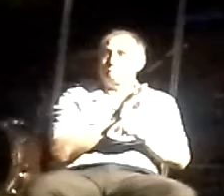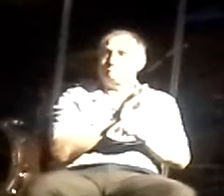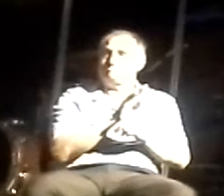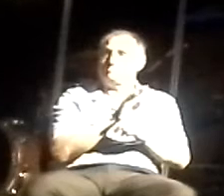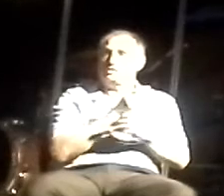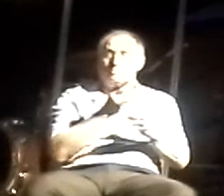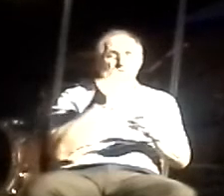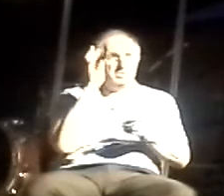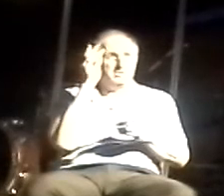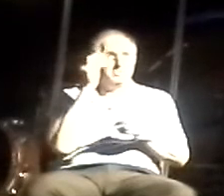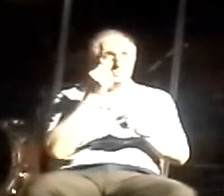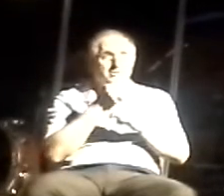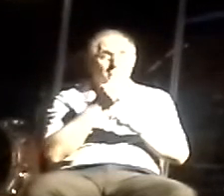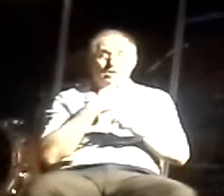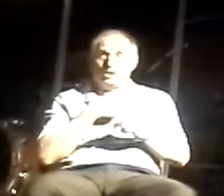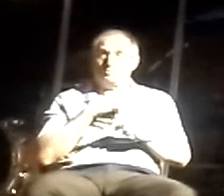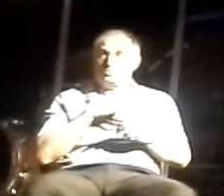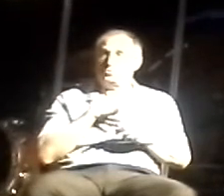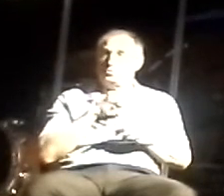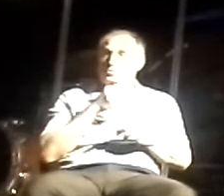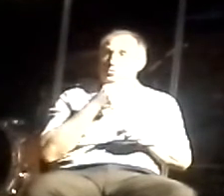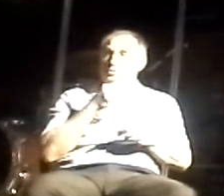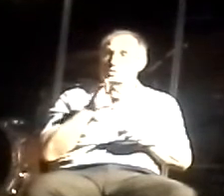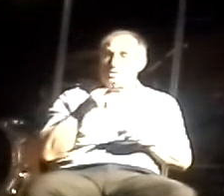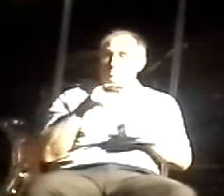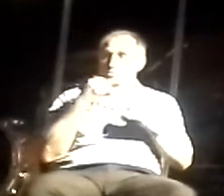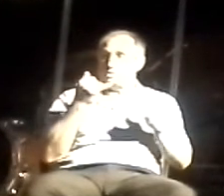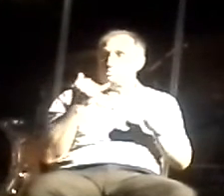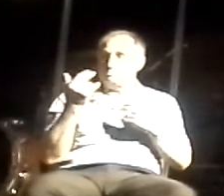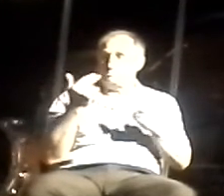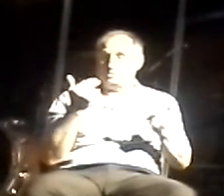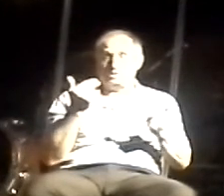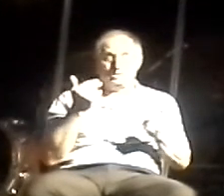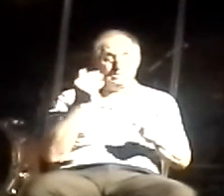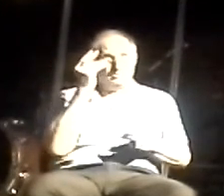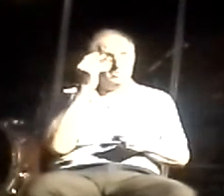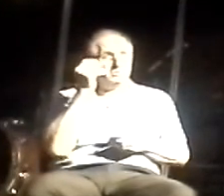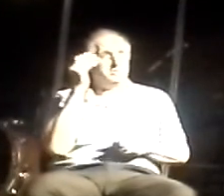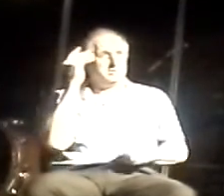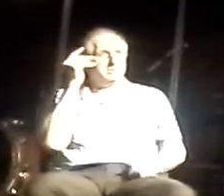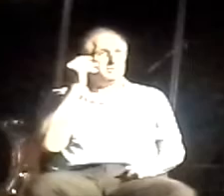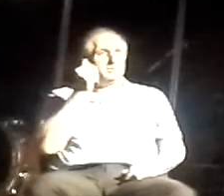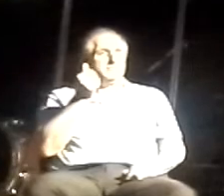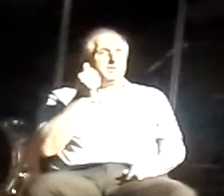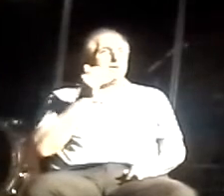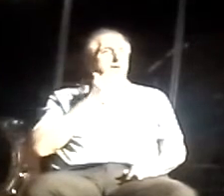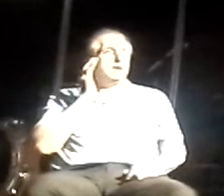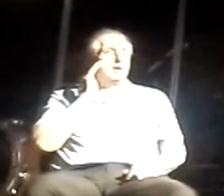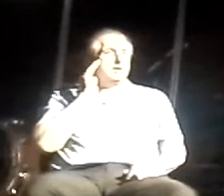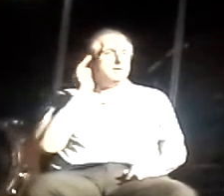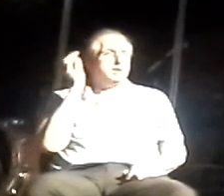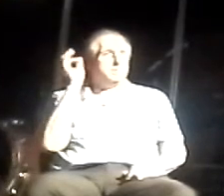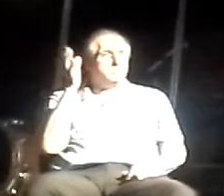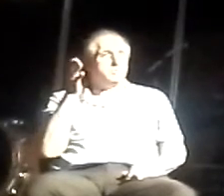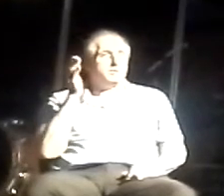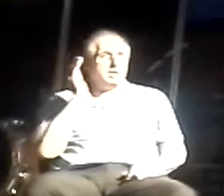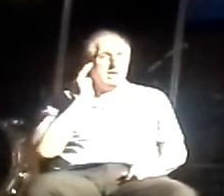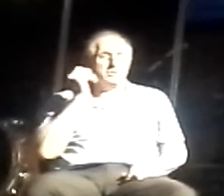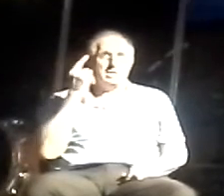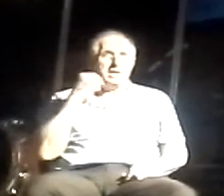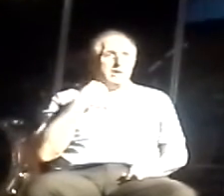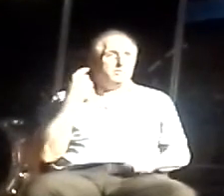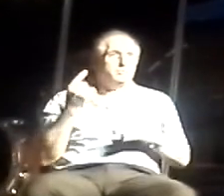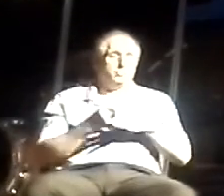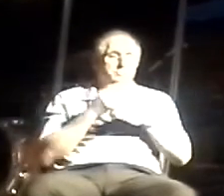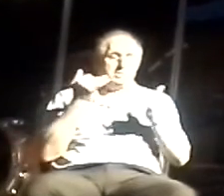And some of you think, I know, I'm pretty cool and hip today, all right? Some of you think, yeah, preacher, I get it. I only came